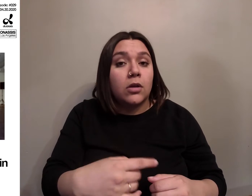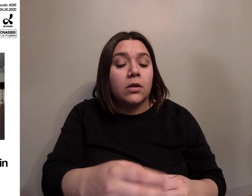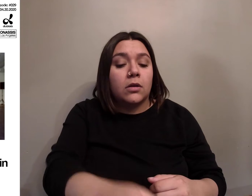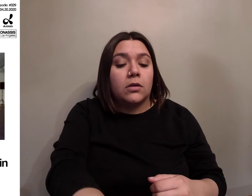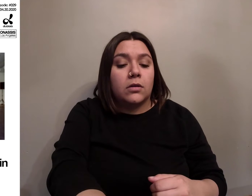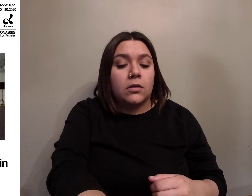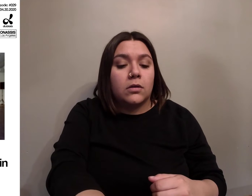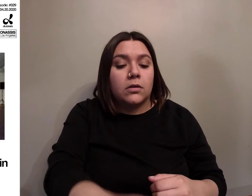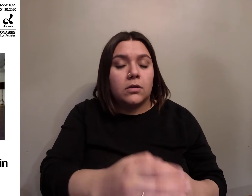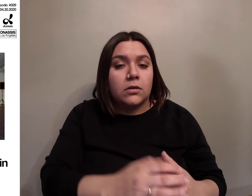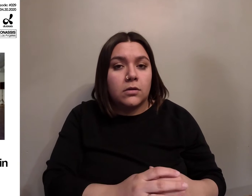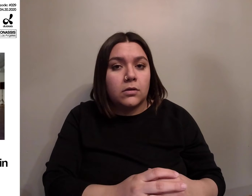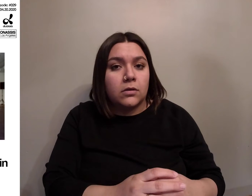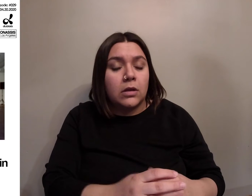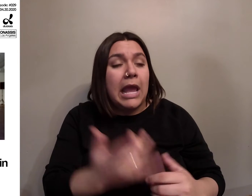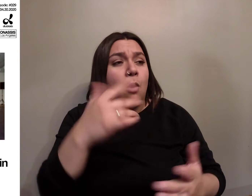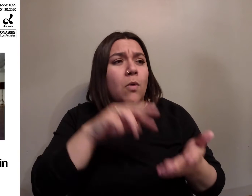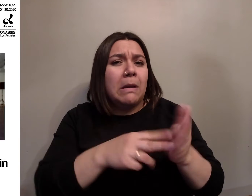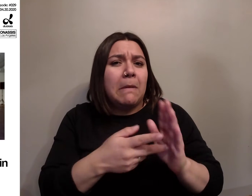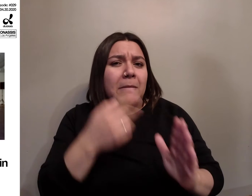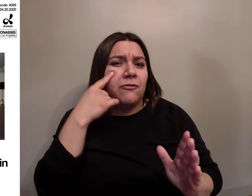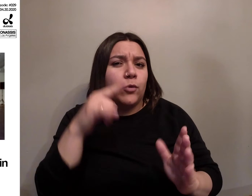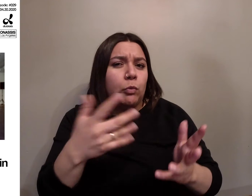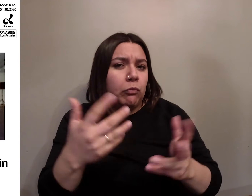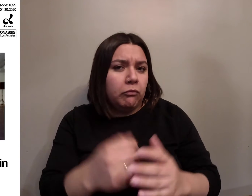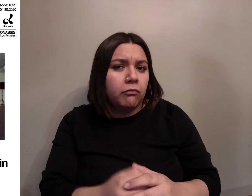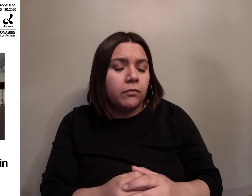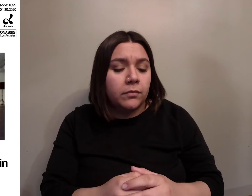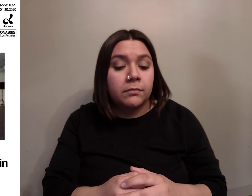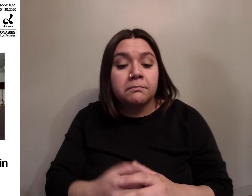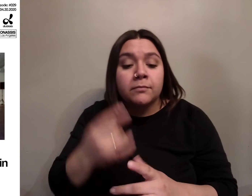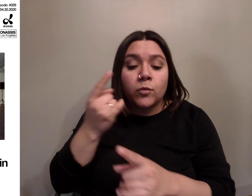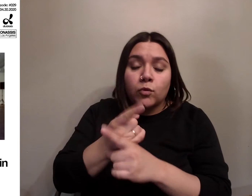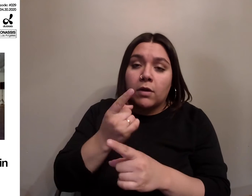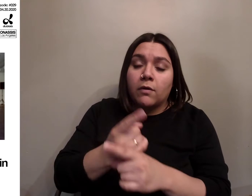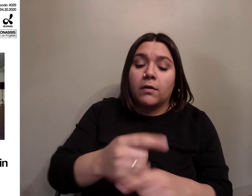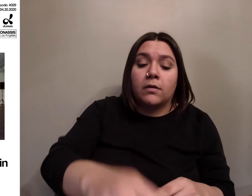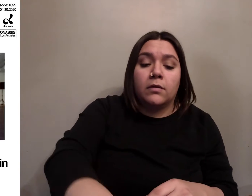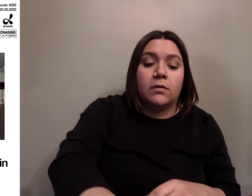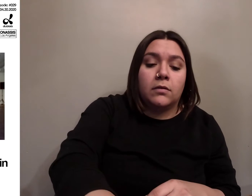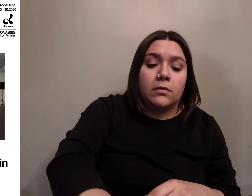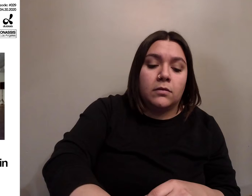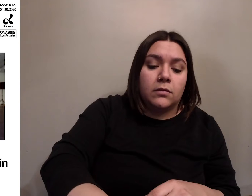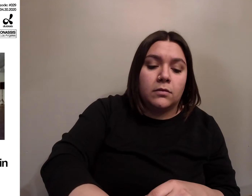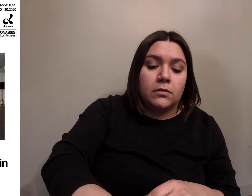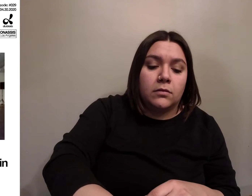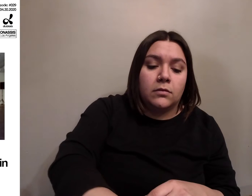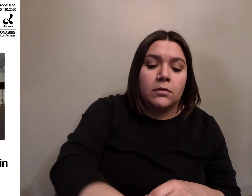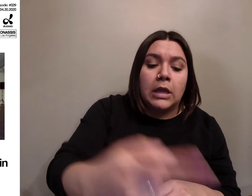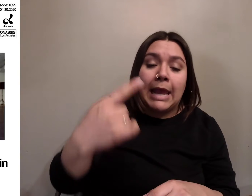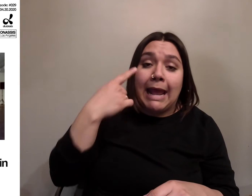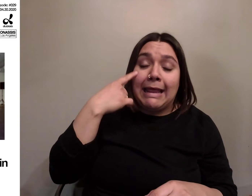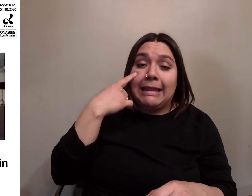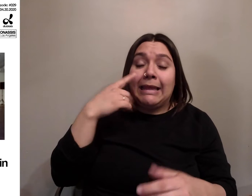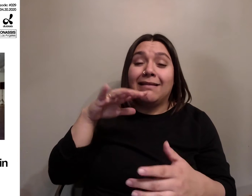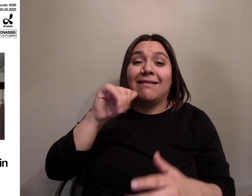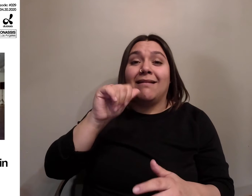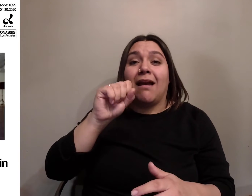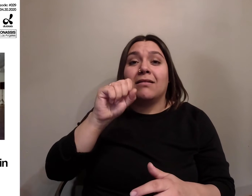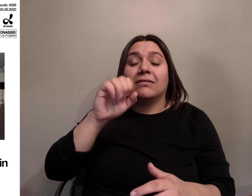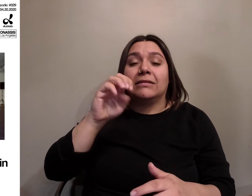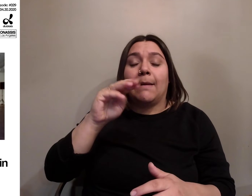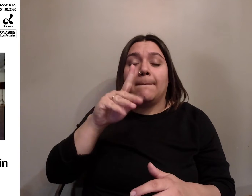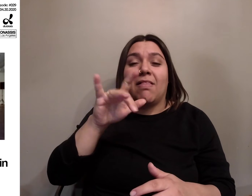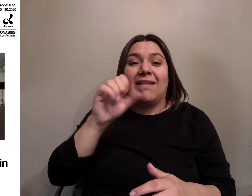that they want to pursue and that they want to dive deeper into with other people from the community that they don't necessarily